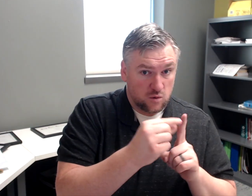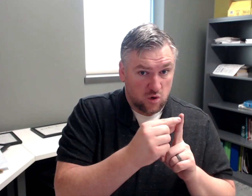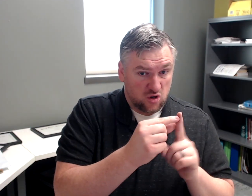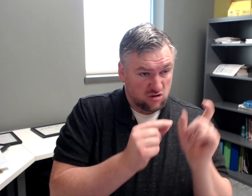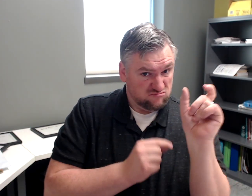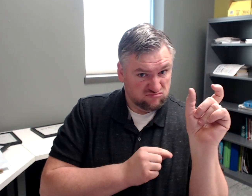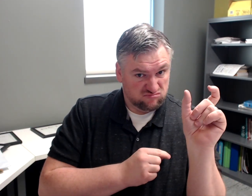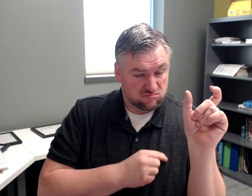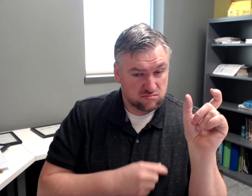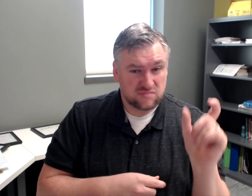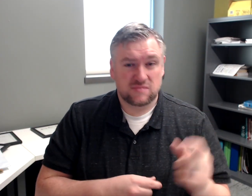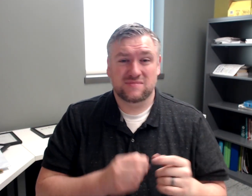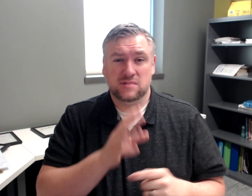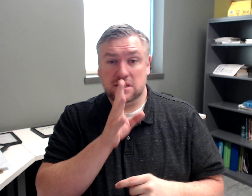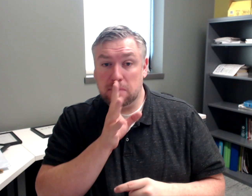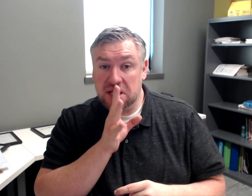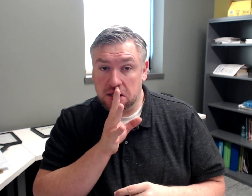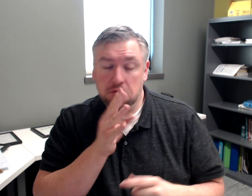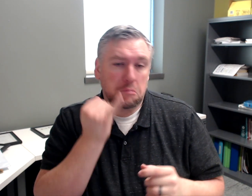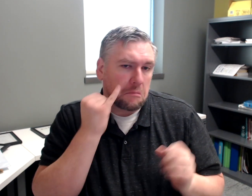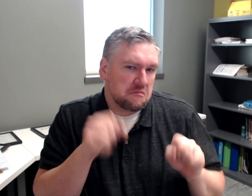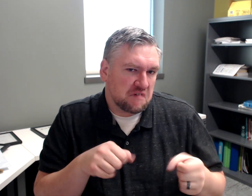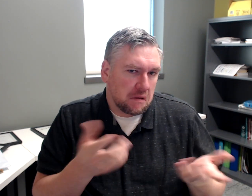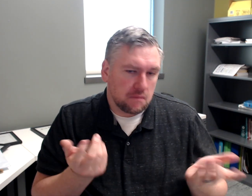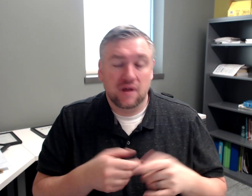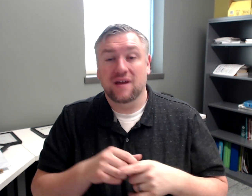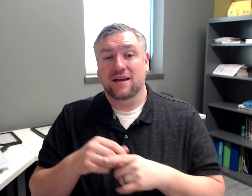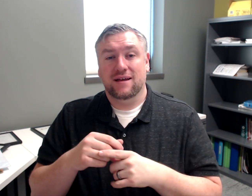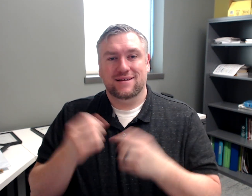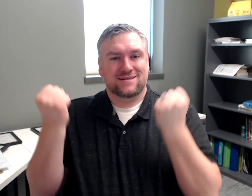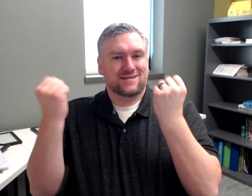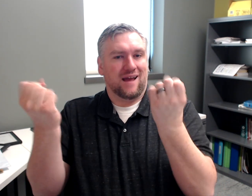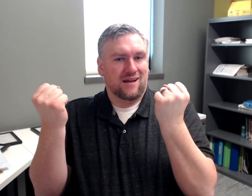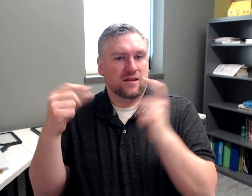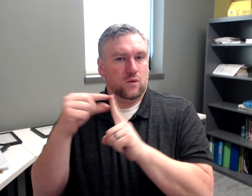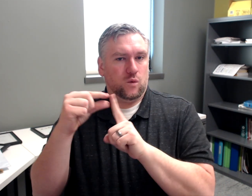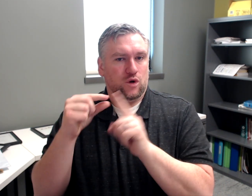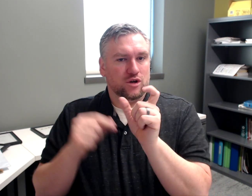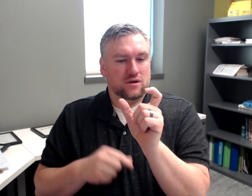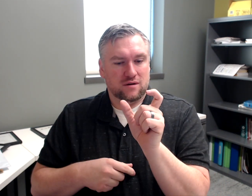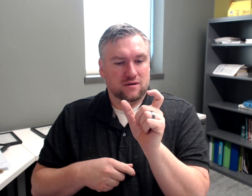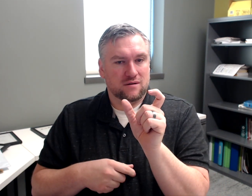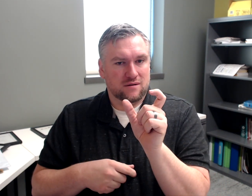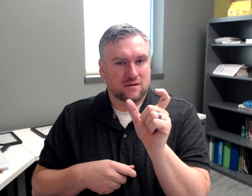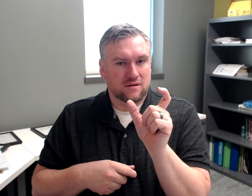see the word, speak the word if they can, sign the word.